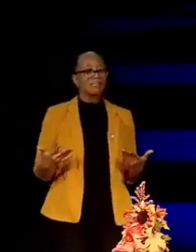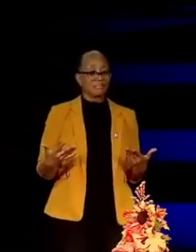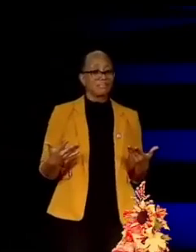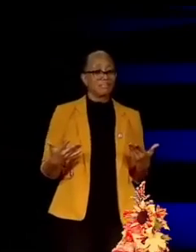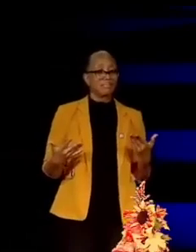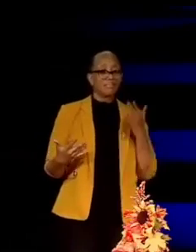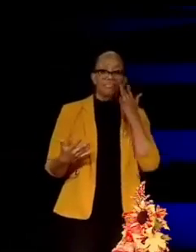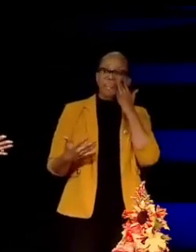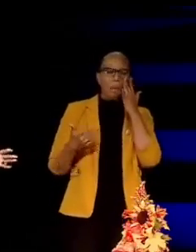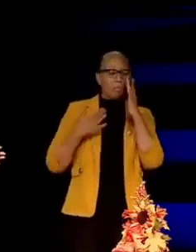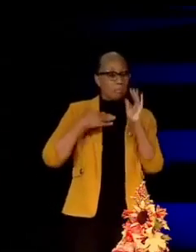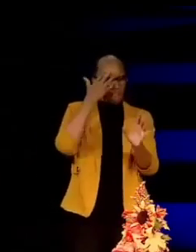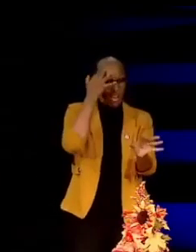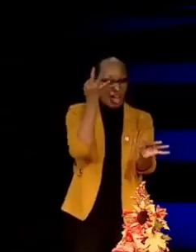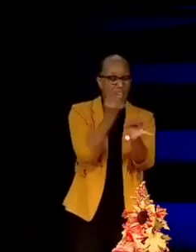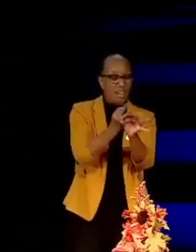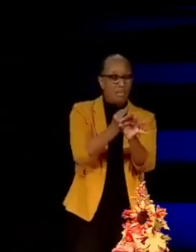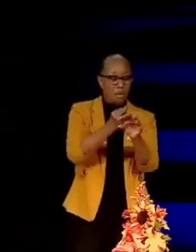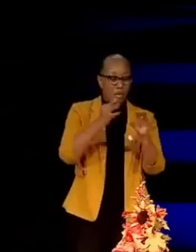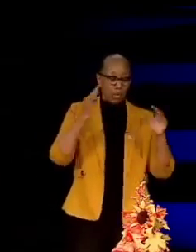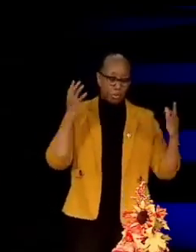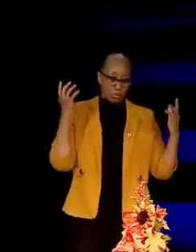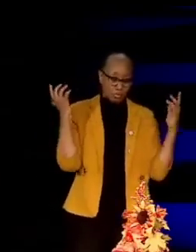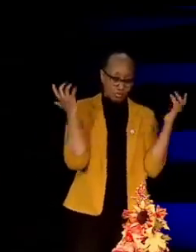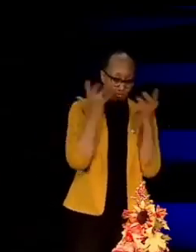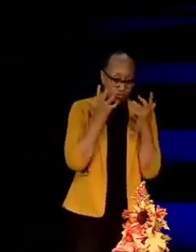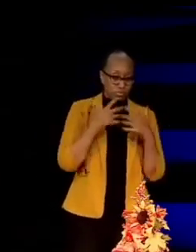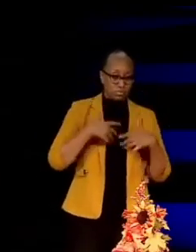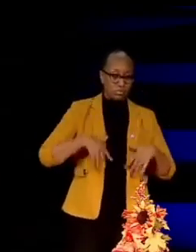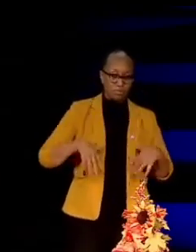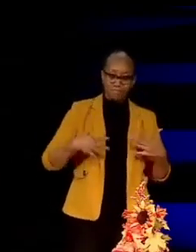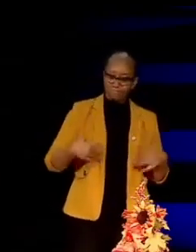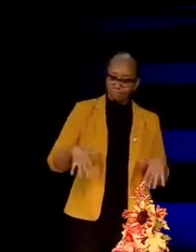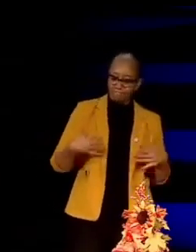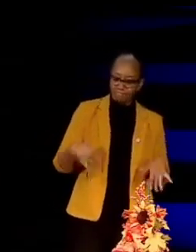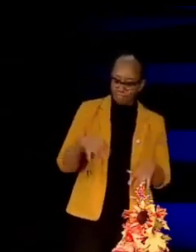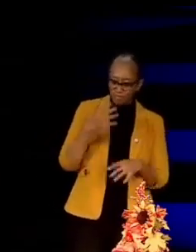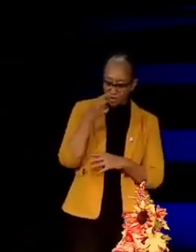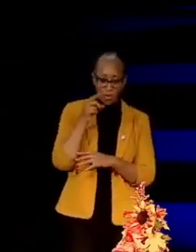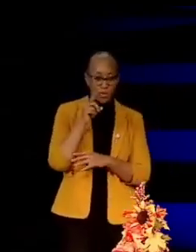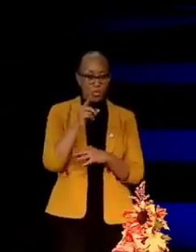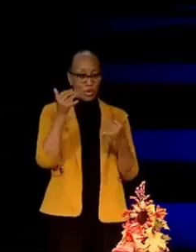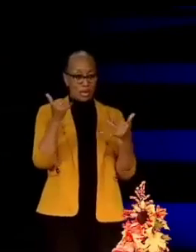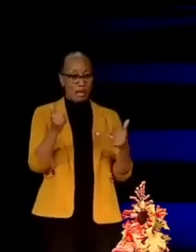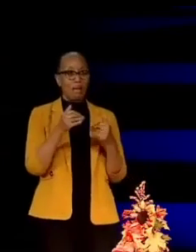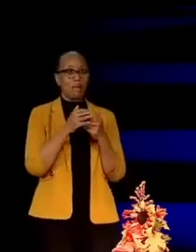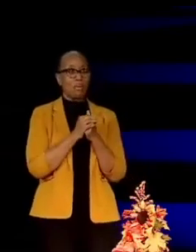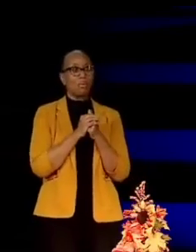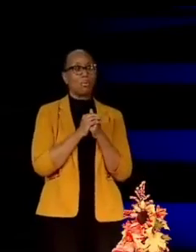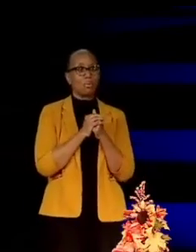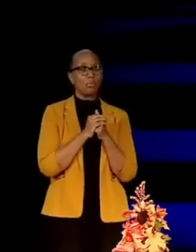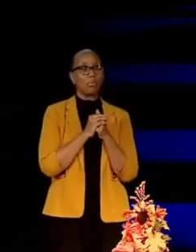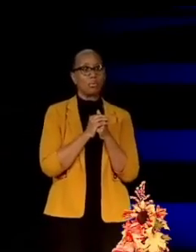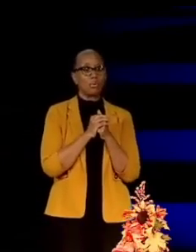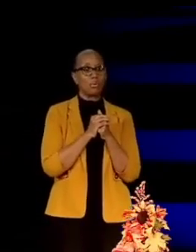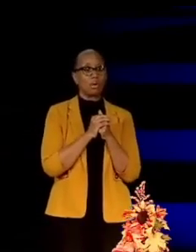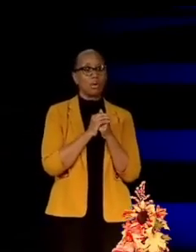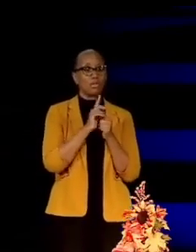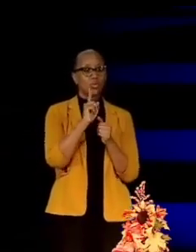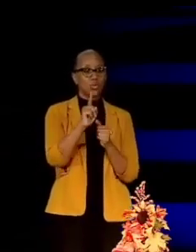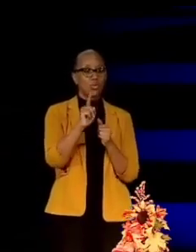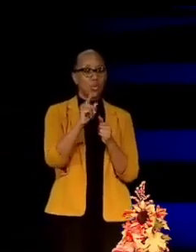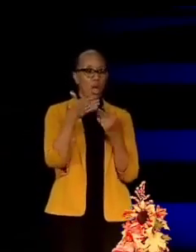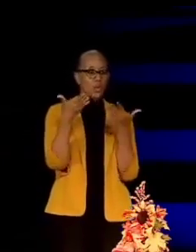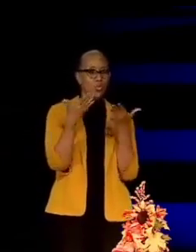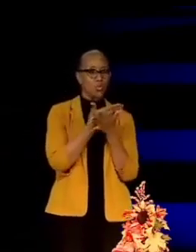Somebody say crazy faith. In order to go to a new high